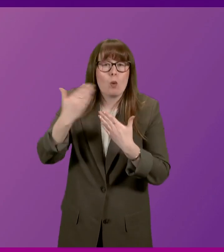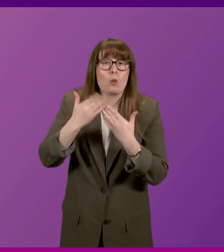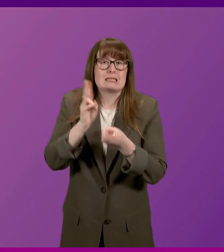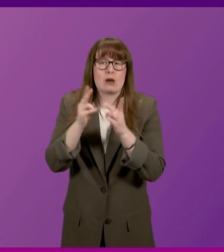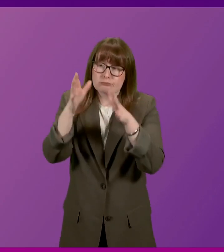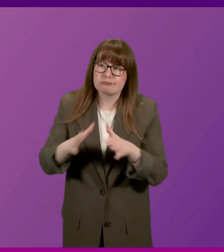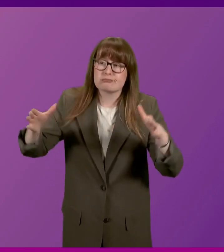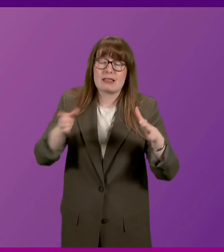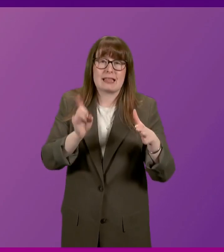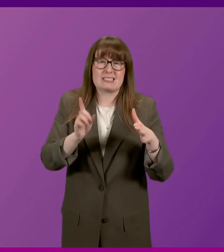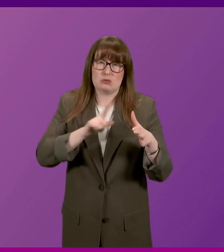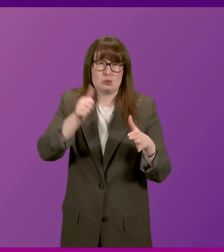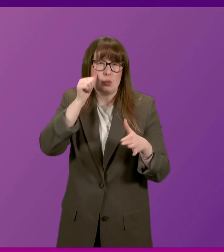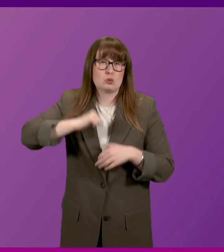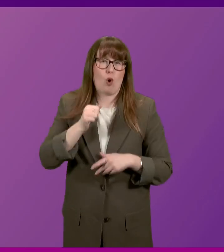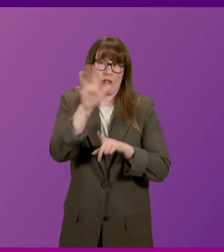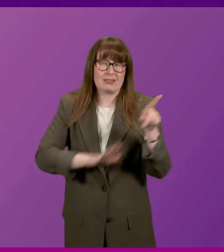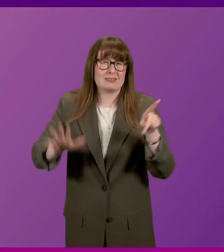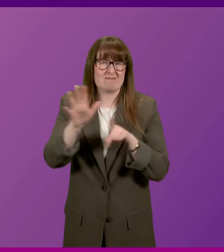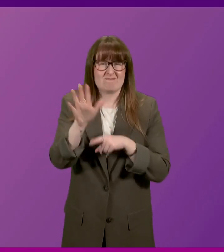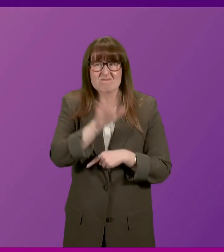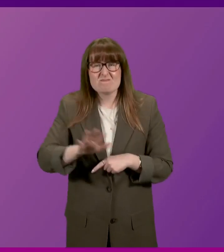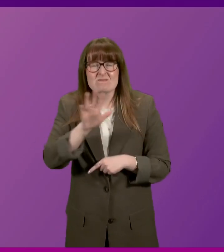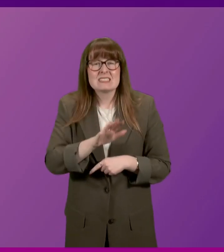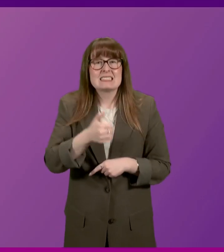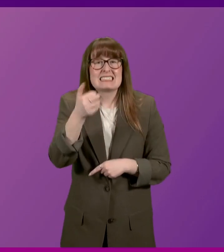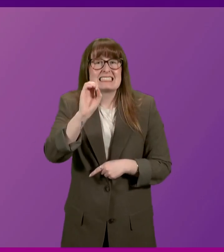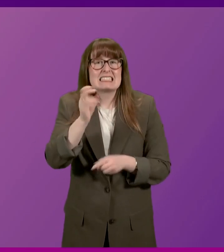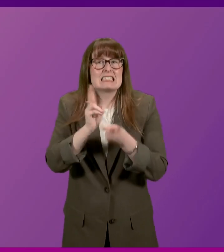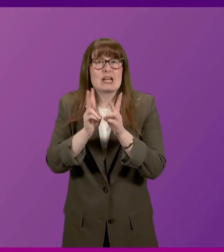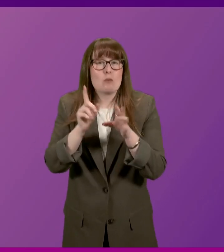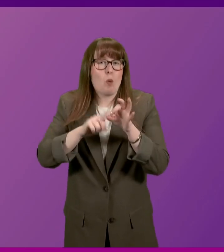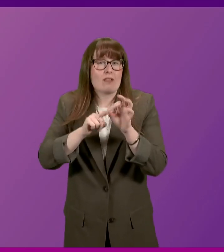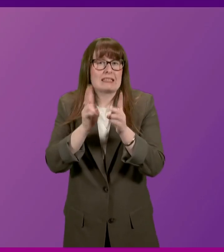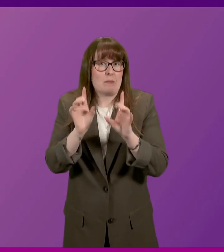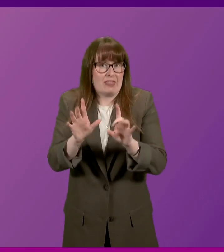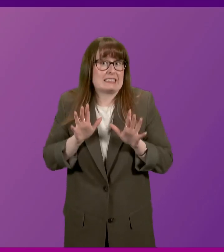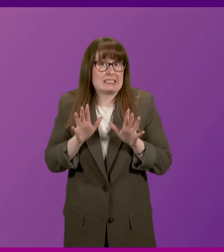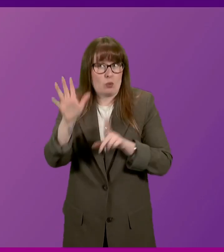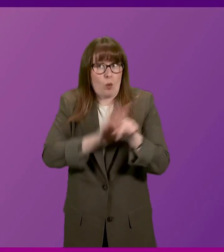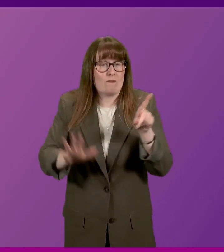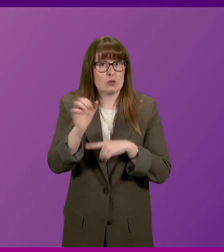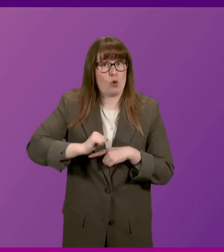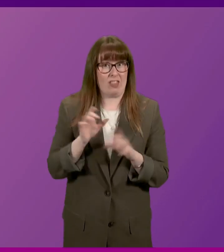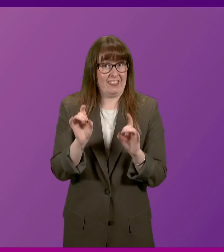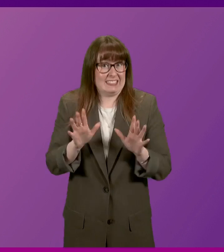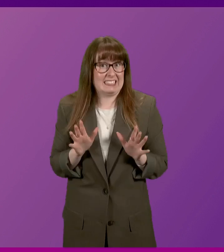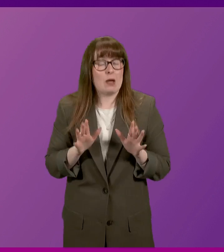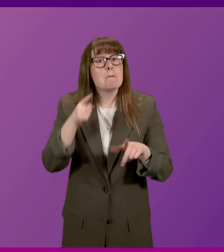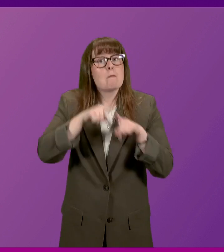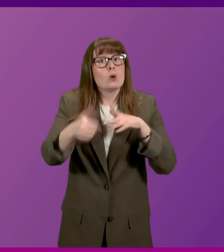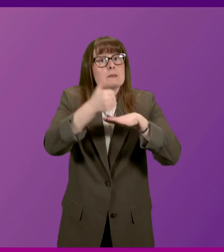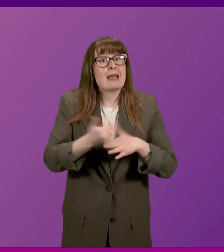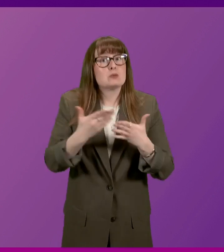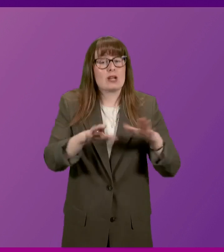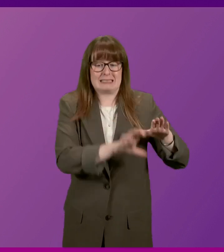interpreters, which, because we know in Scotland at the moment there are only approximately 60 qualified interpreters throughout the country. The majority of them are based in the